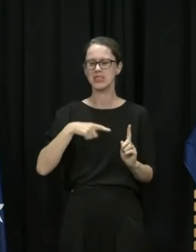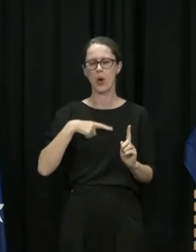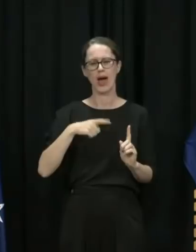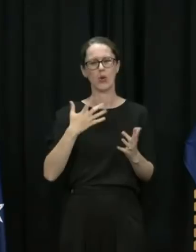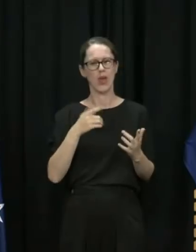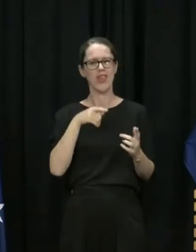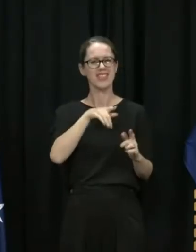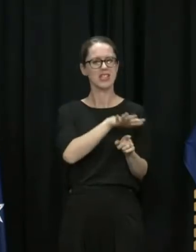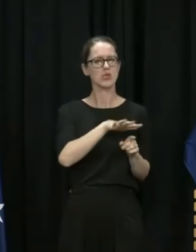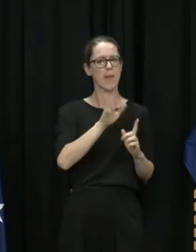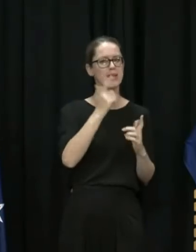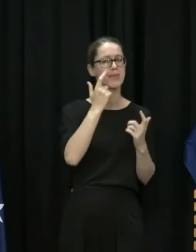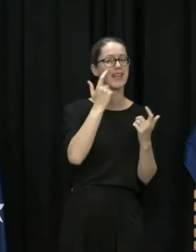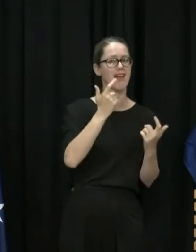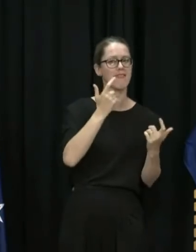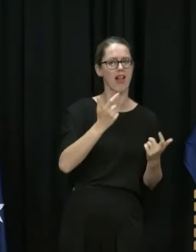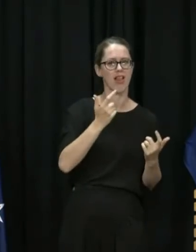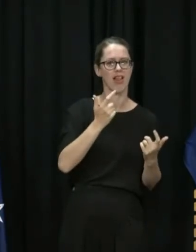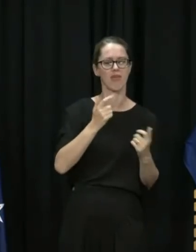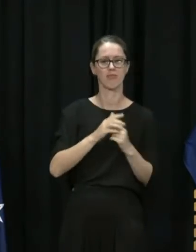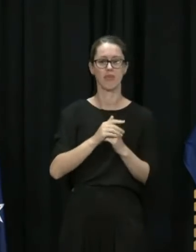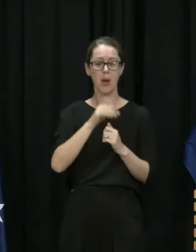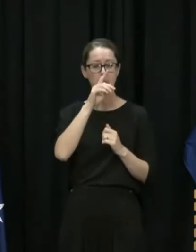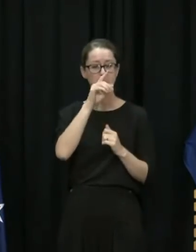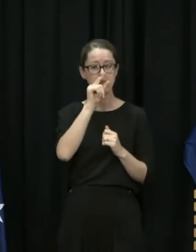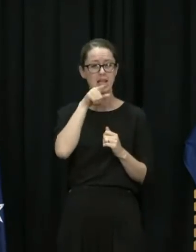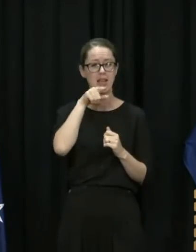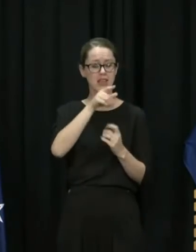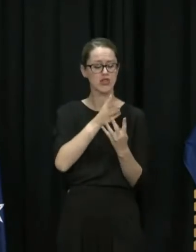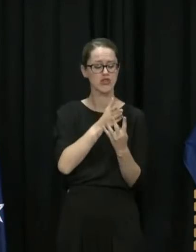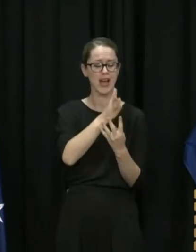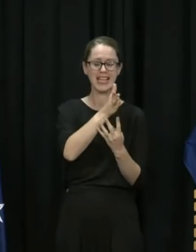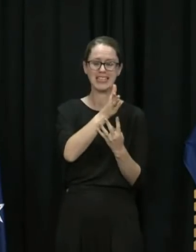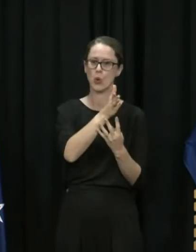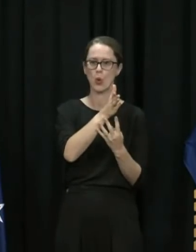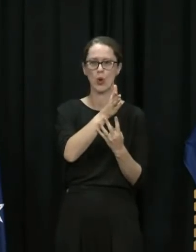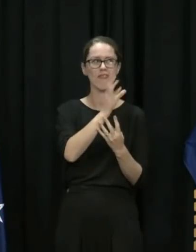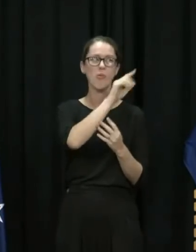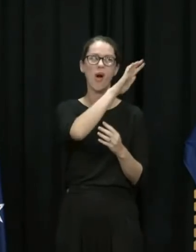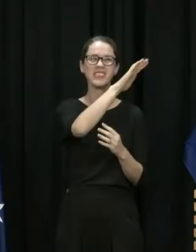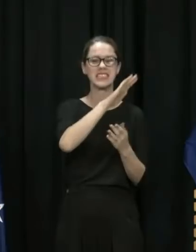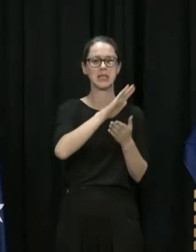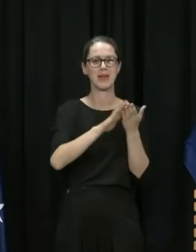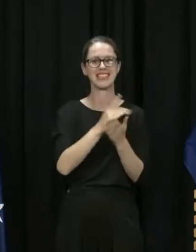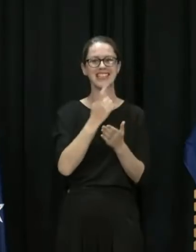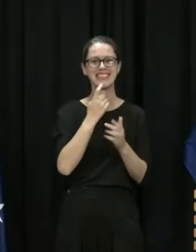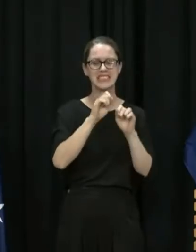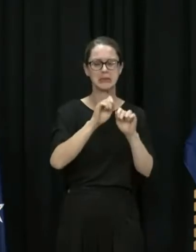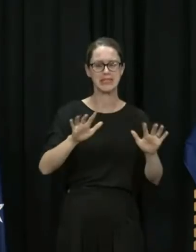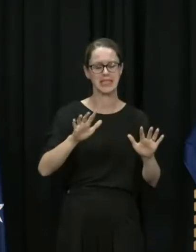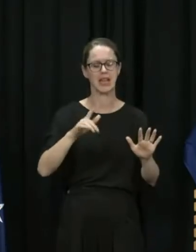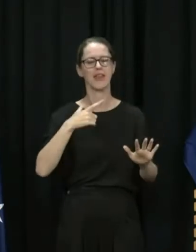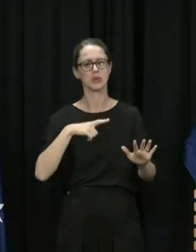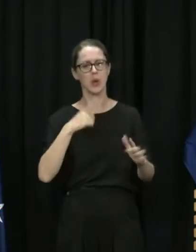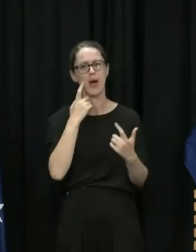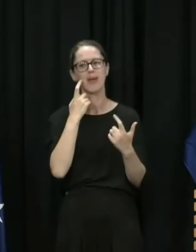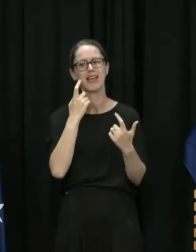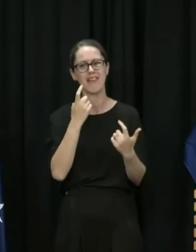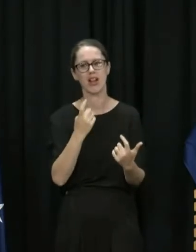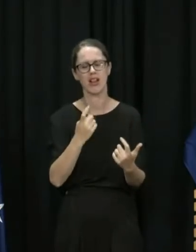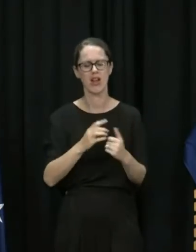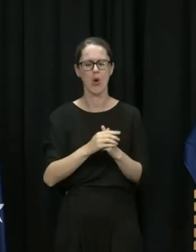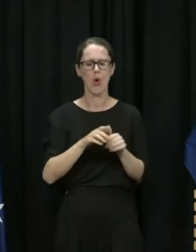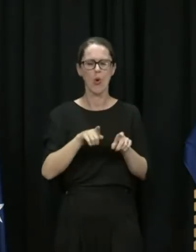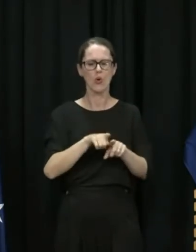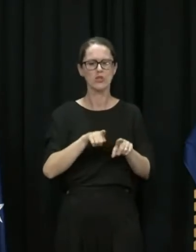let's be cautious. It may be a variant. That may mean it's more infectious. So those are some of the reasons. And also because we have not quite